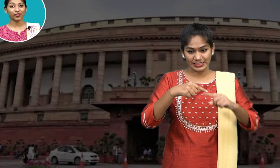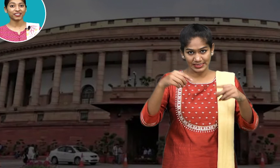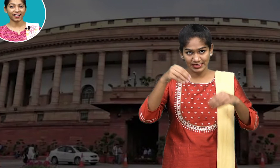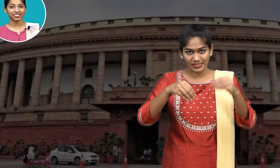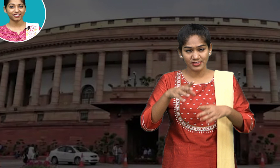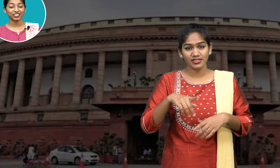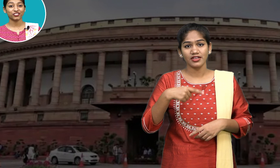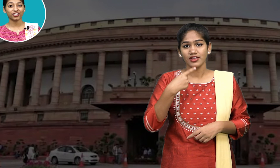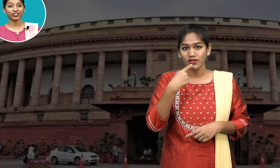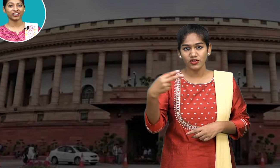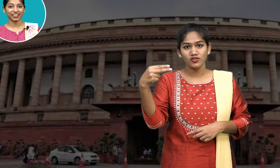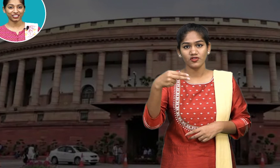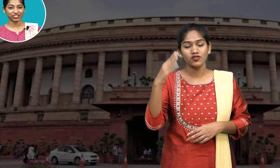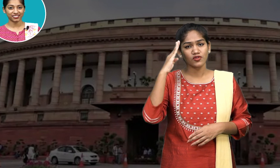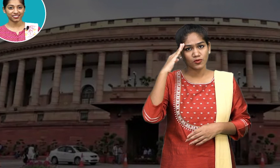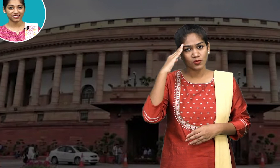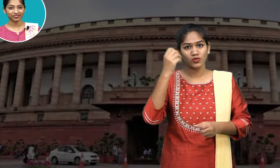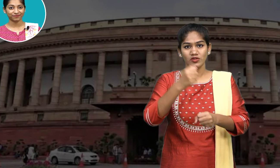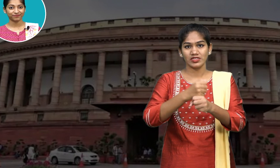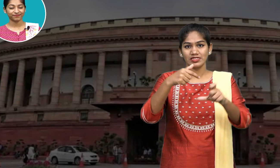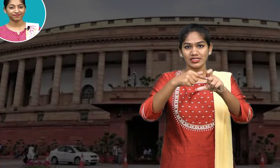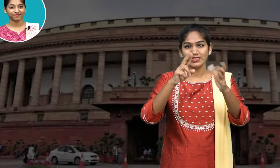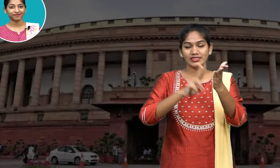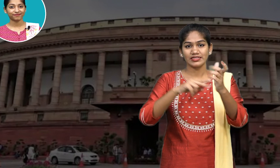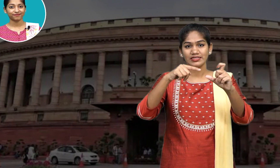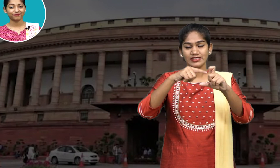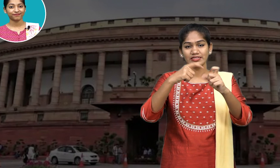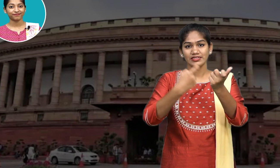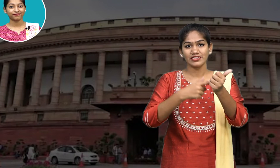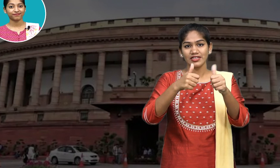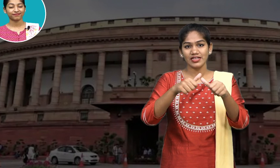are known as general elections.